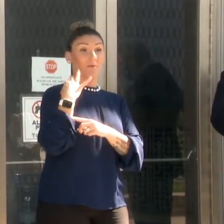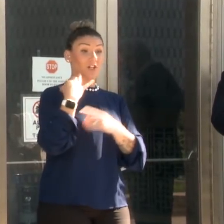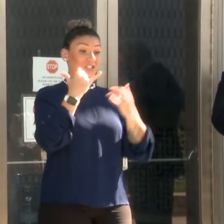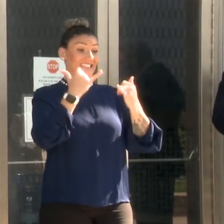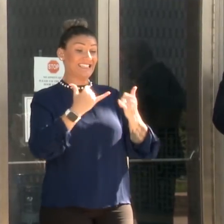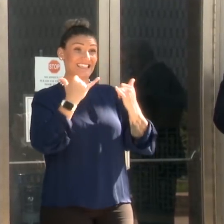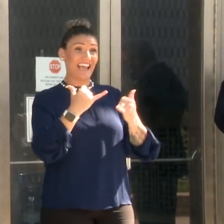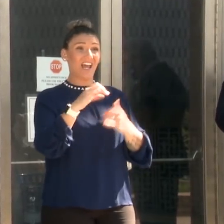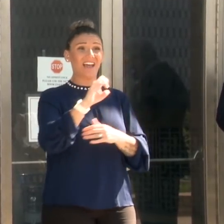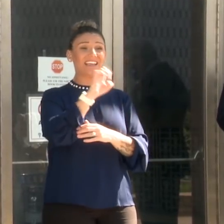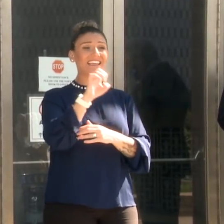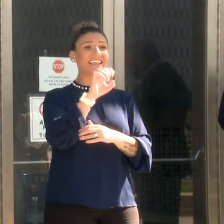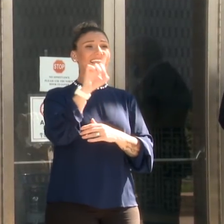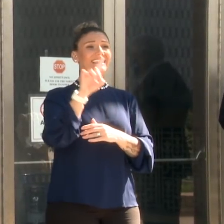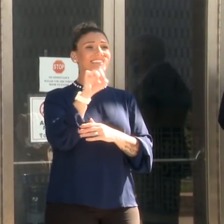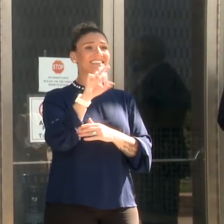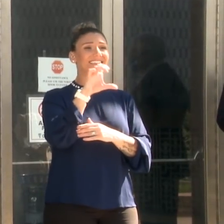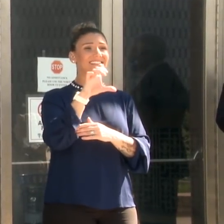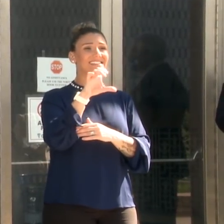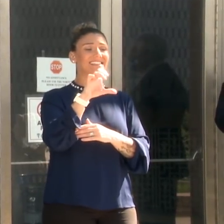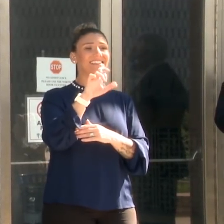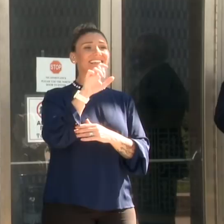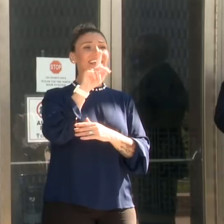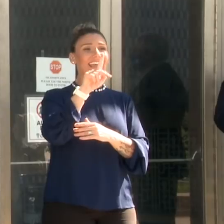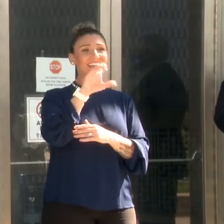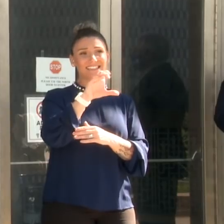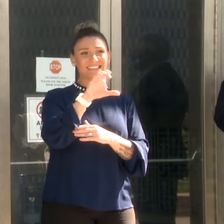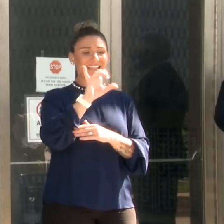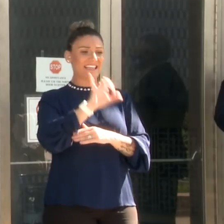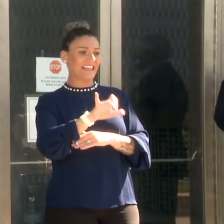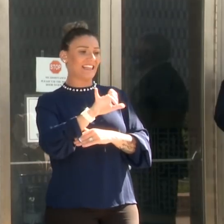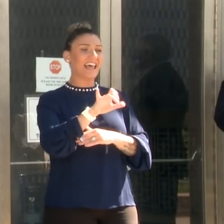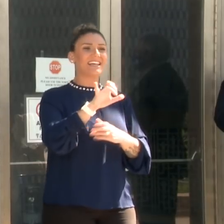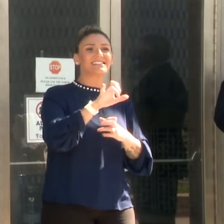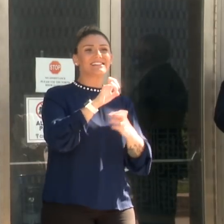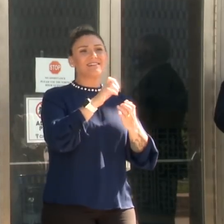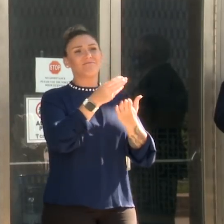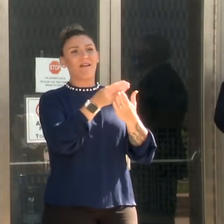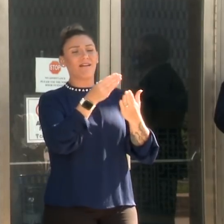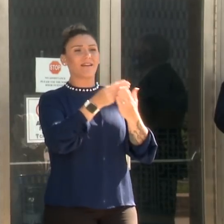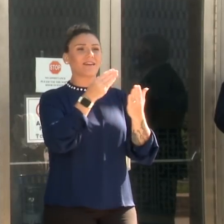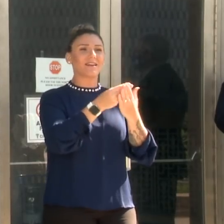at EDCKC, that's the Economic Development Corporation of Kansas City,